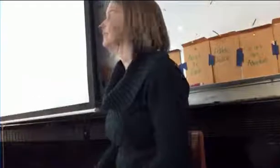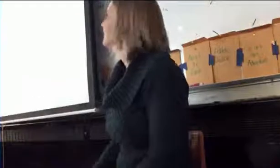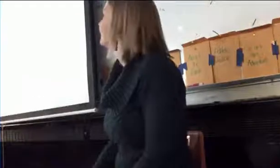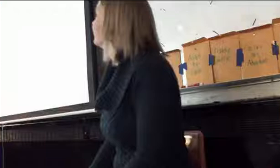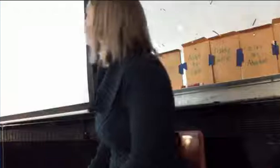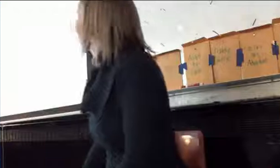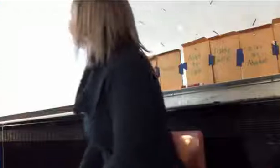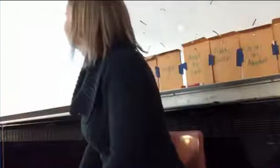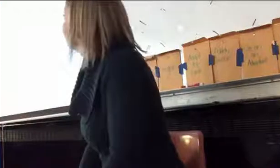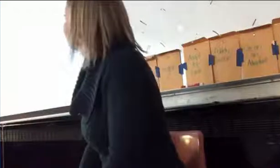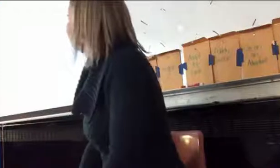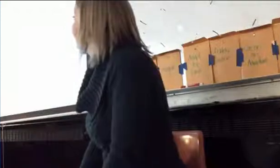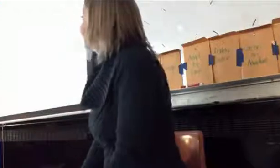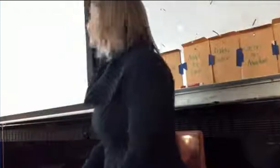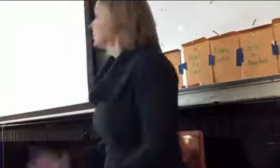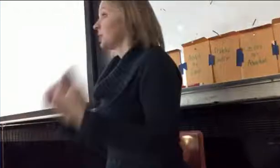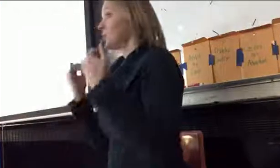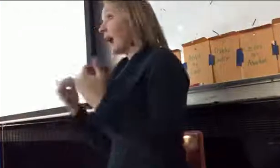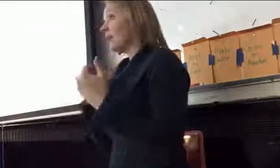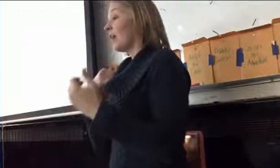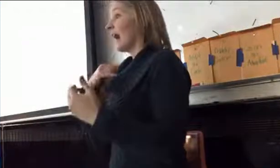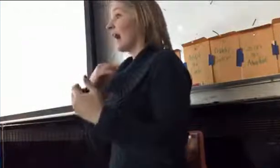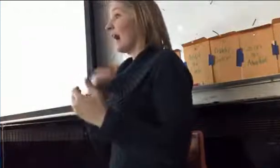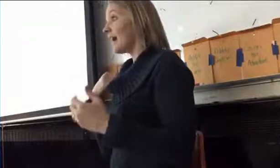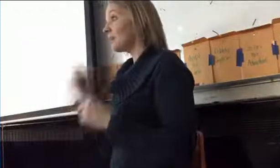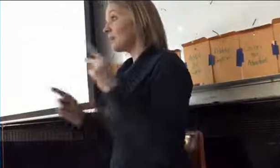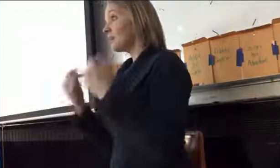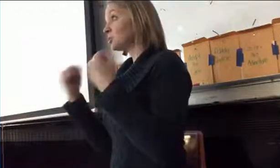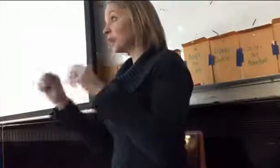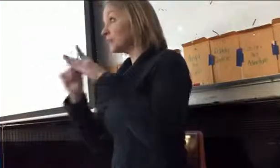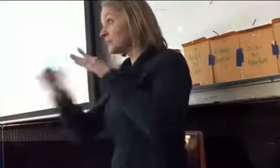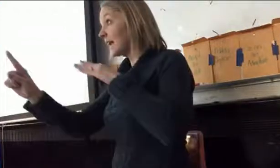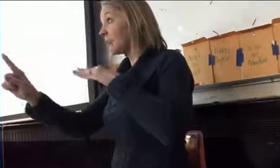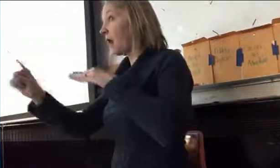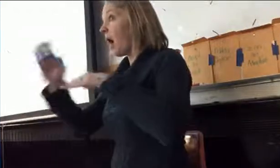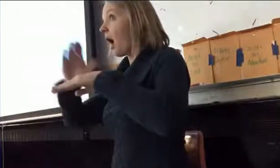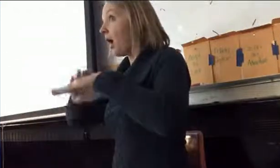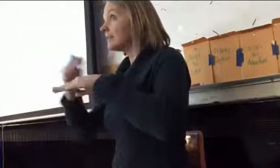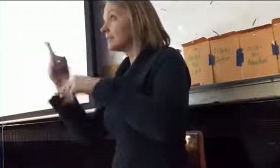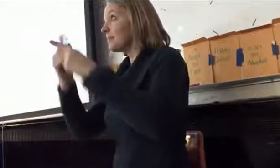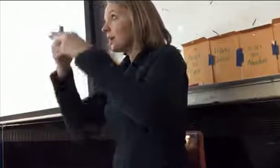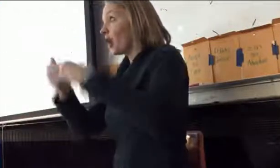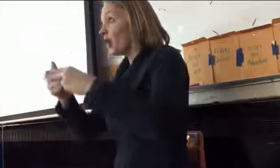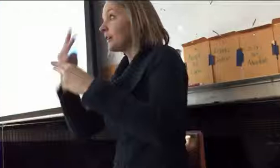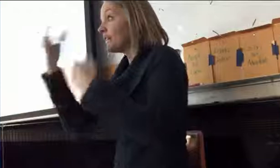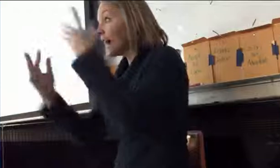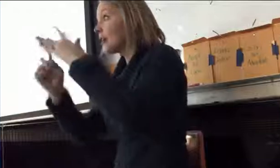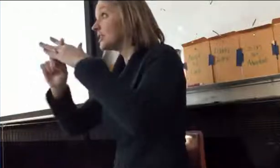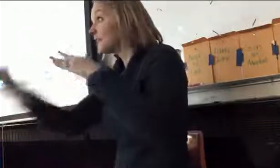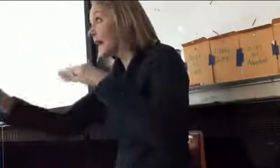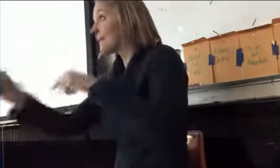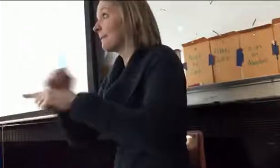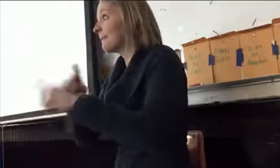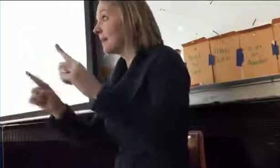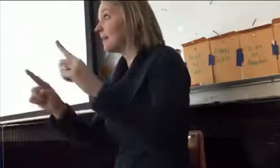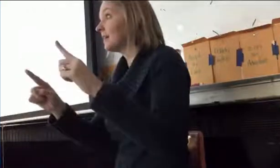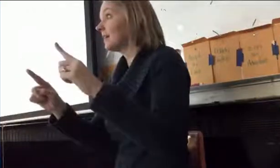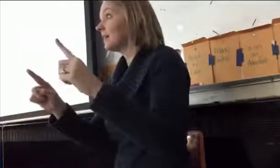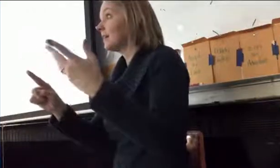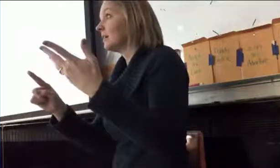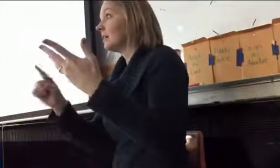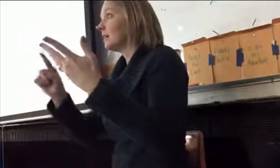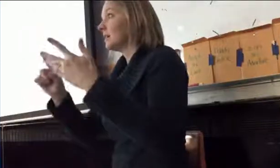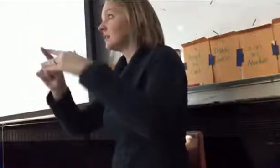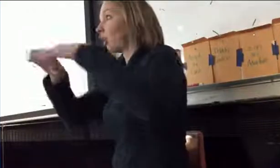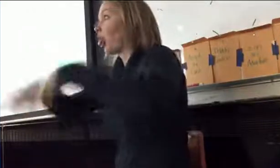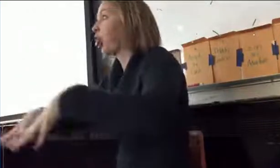apart. So now you have people trying to escape onto a fire escape that, one, only went down 3 stories. So imagine having